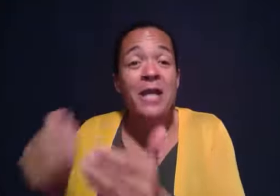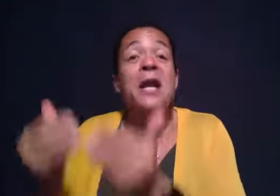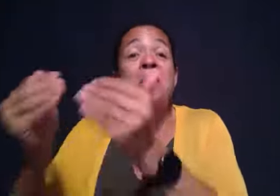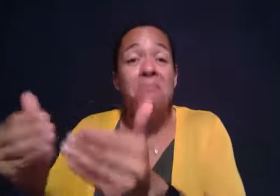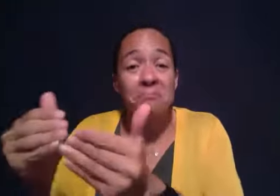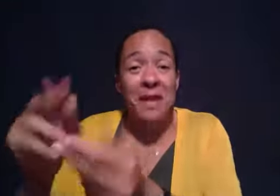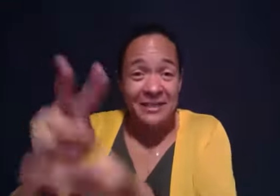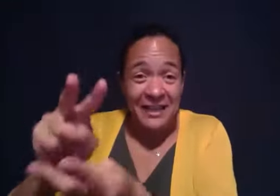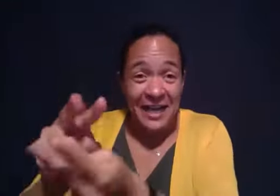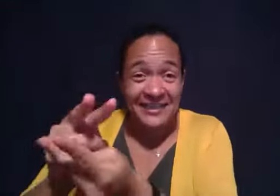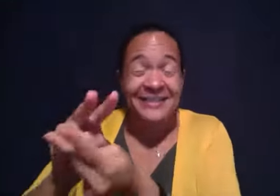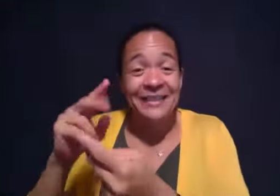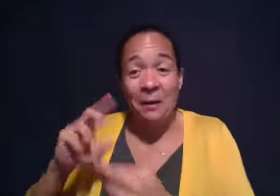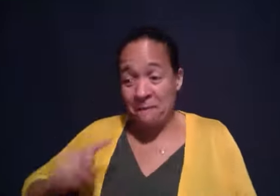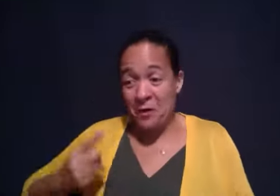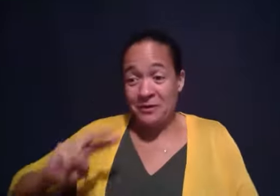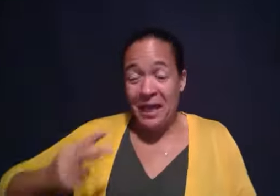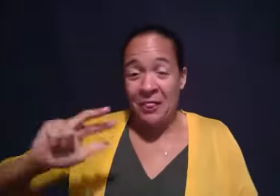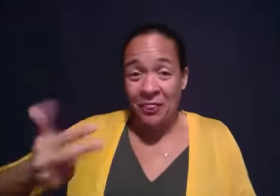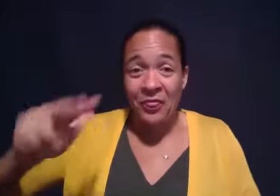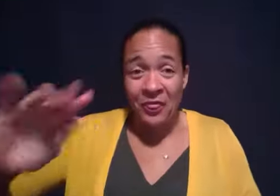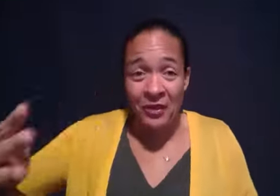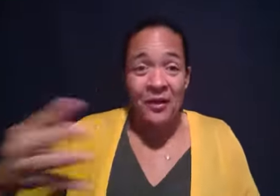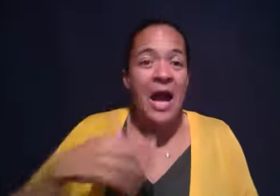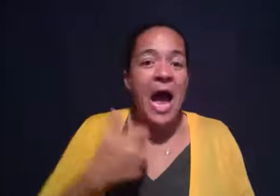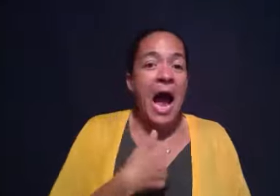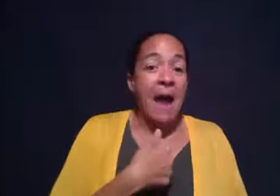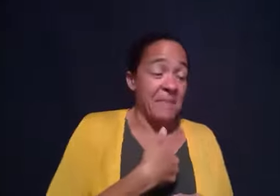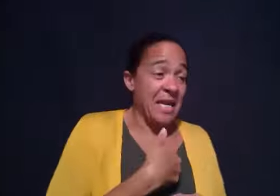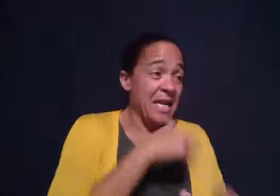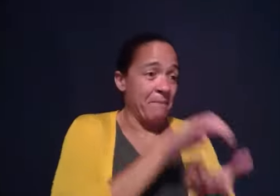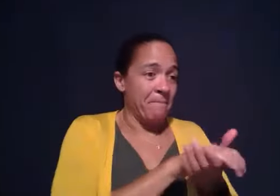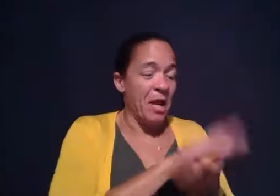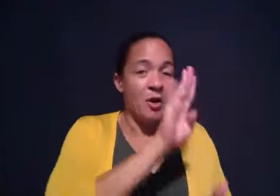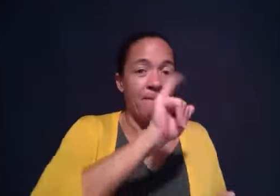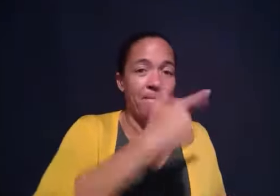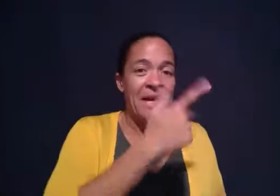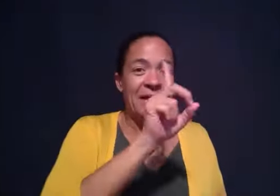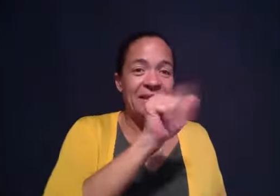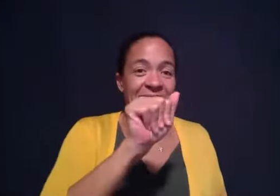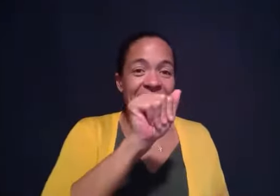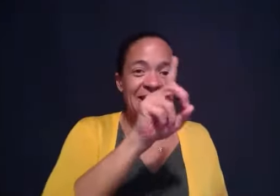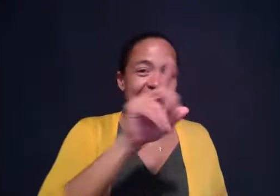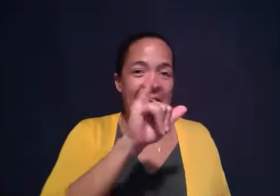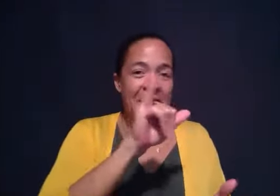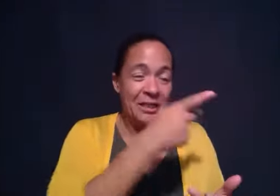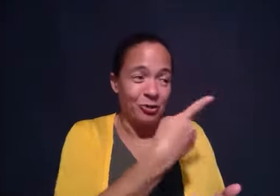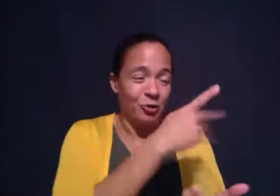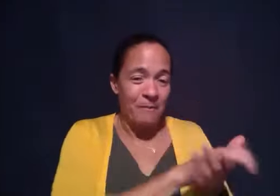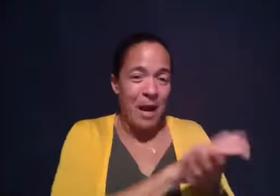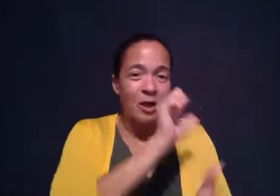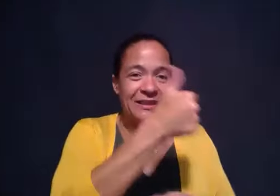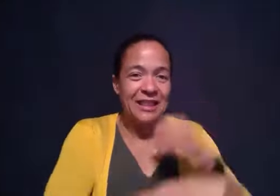And I married Big Daddy 10 years ago, and I was not a virgin. So one of these things just does not belong here.